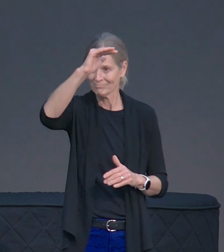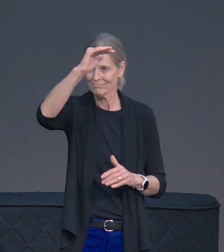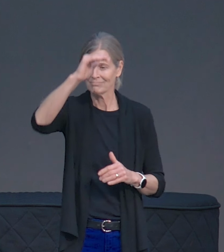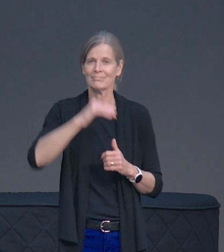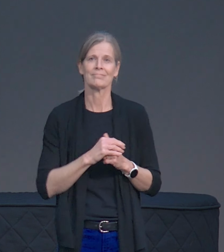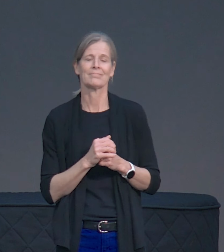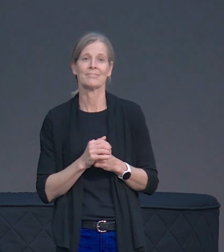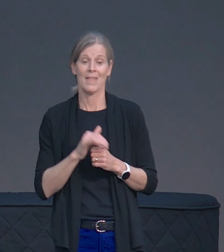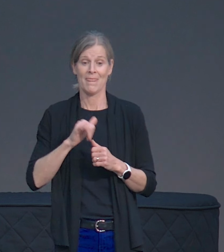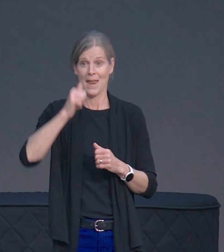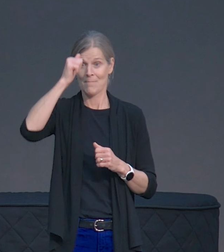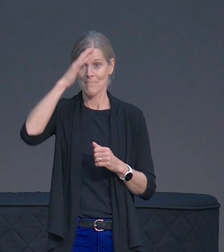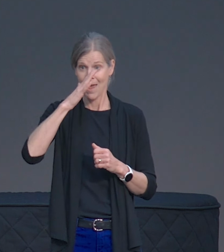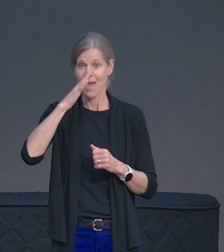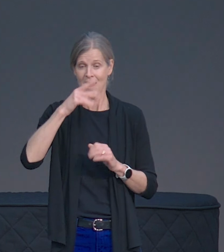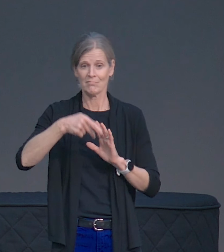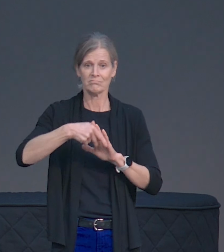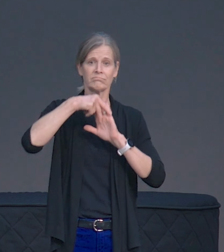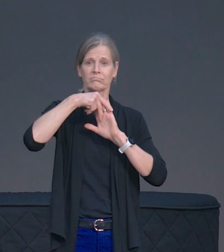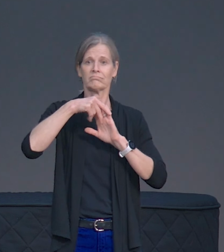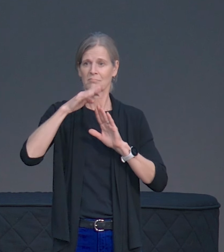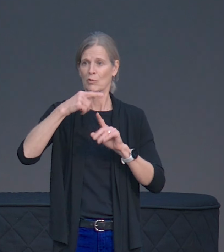That Man Hung On A Cross